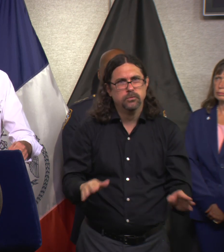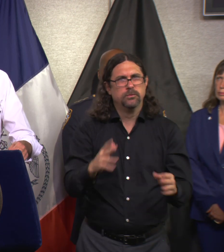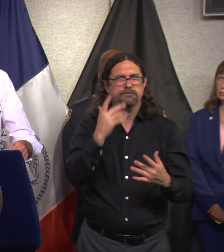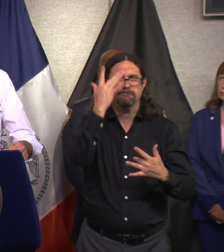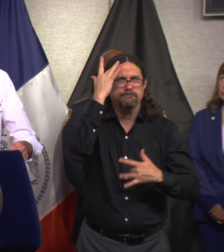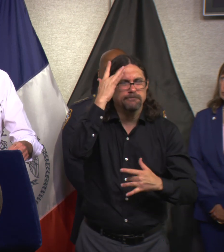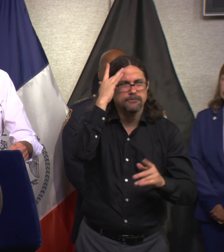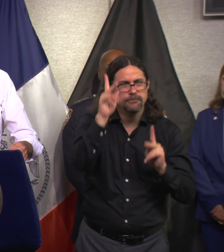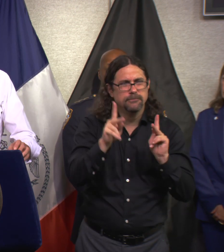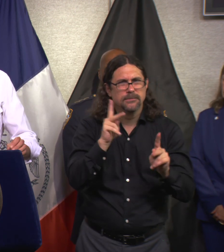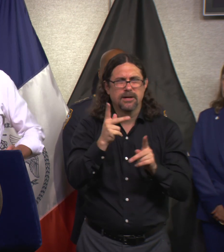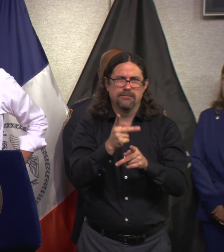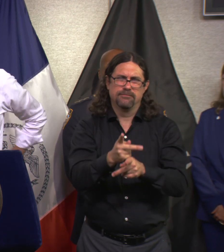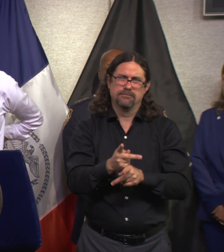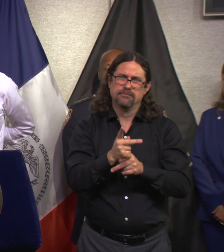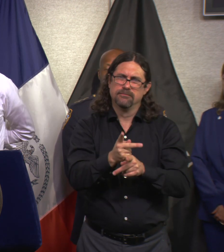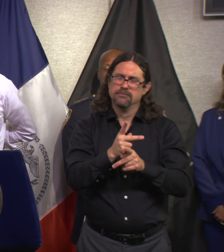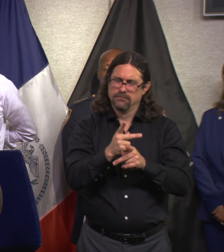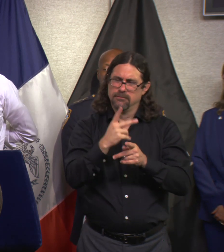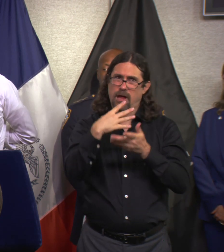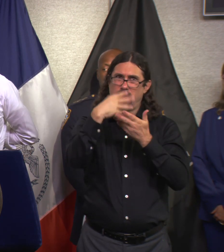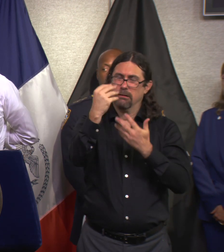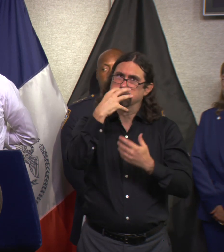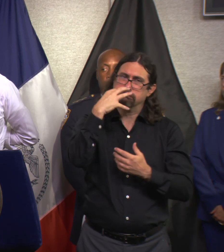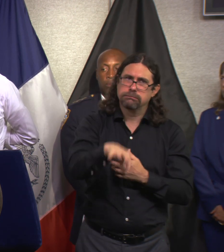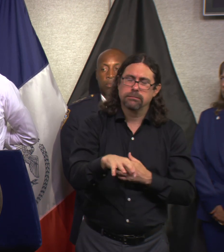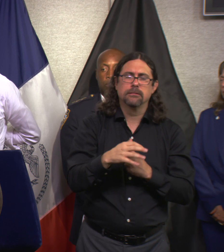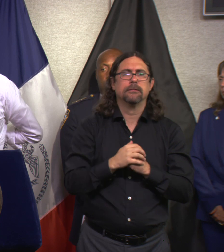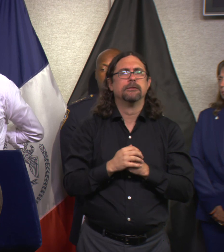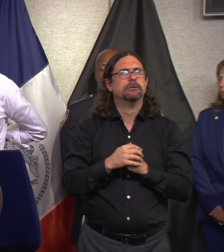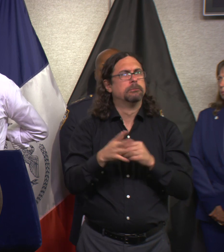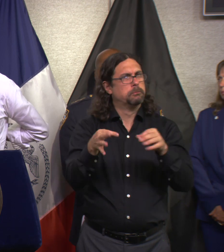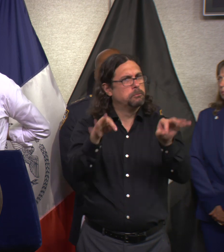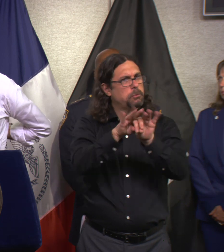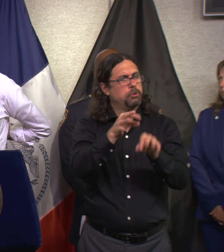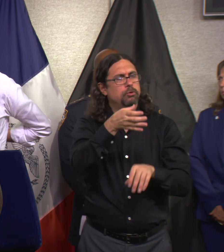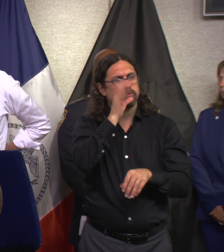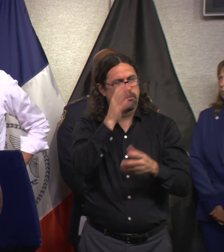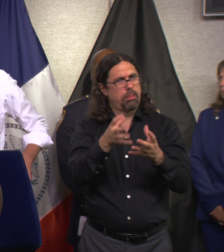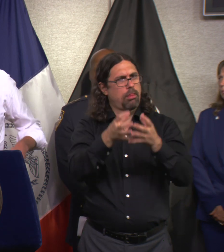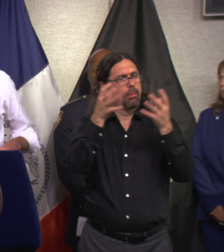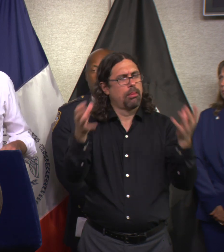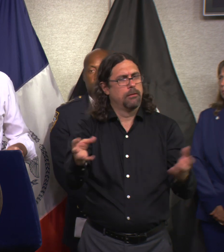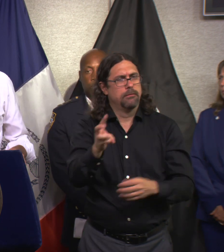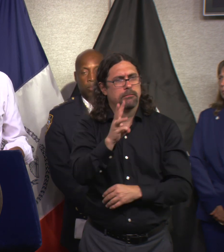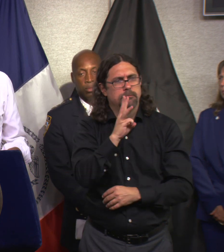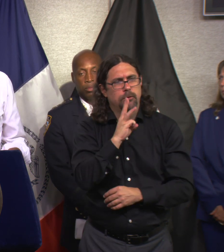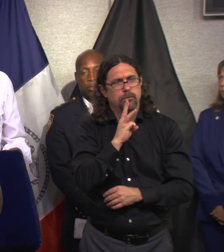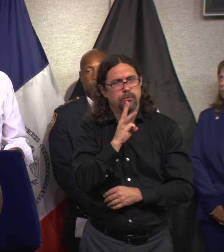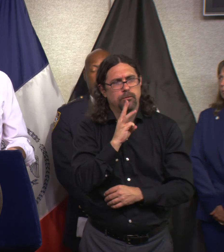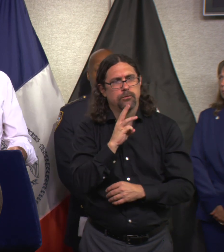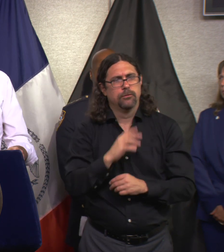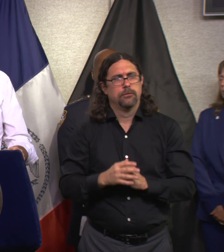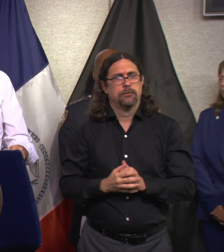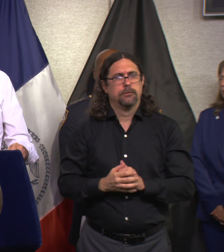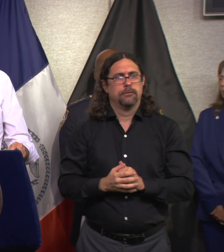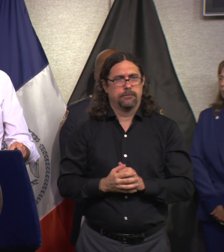hydrated. We can say that good options are to go to our playgrounds where the sprinklers will be kept on till